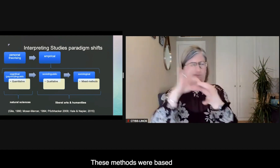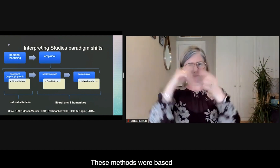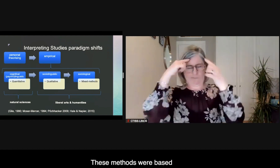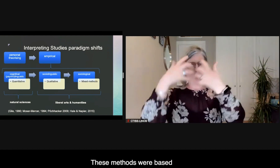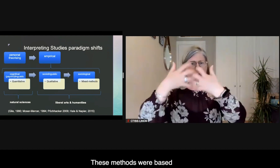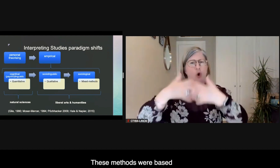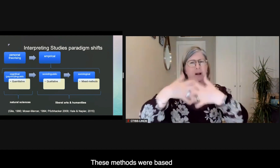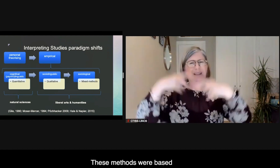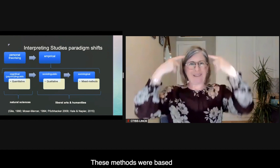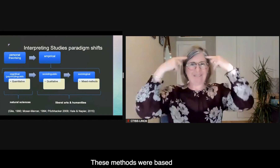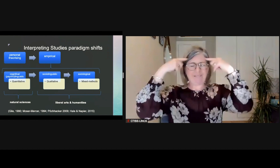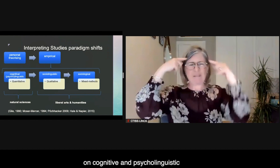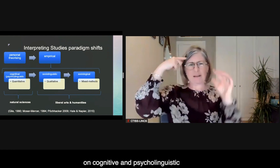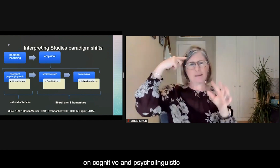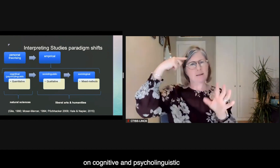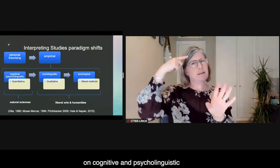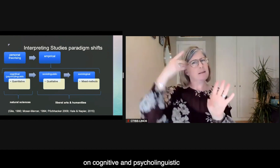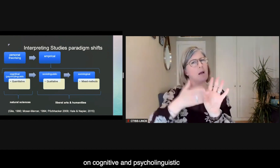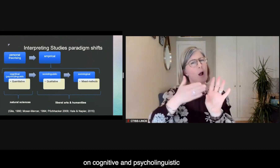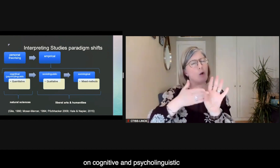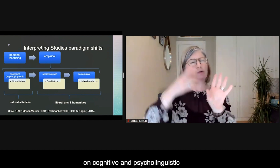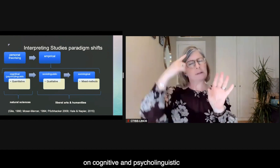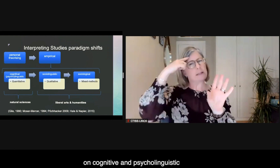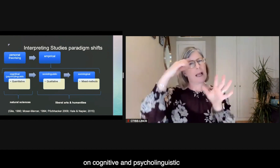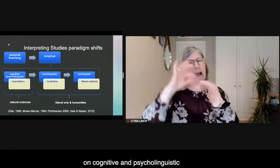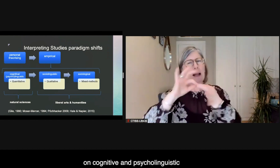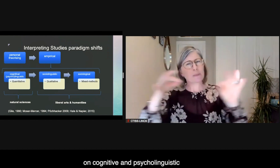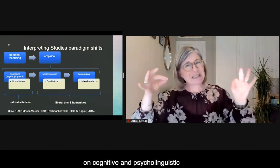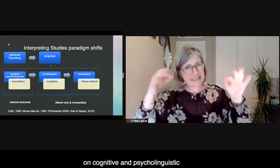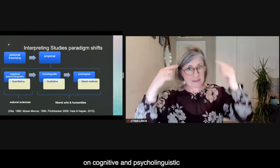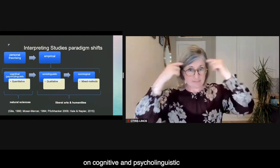These methods were based on cognitive and psycholinguistic sciences.